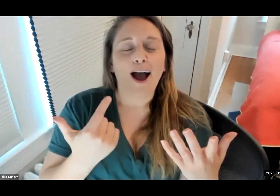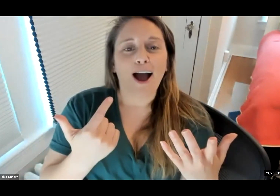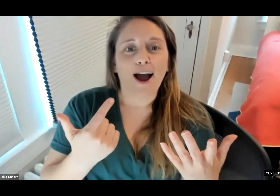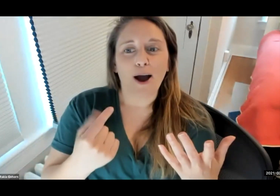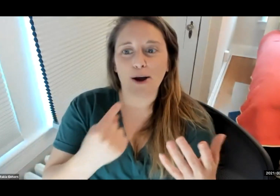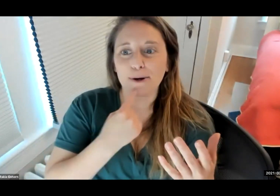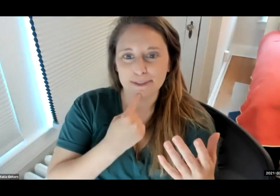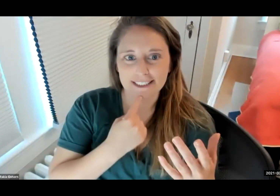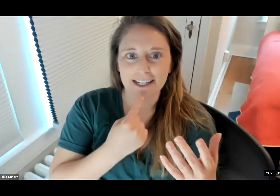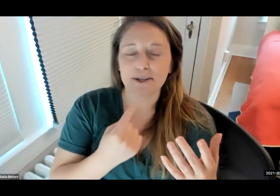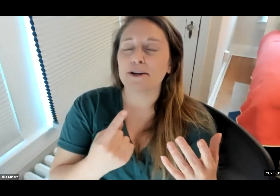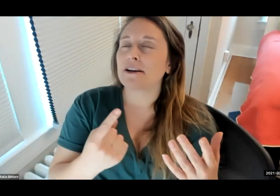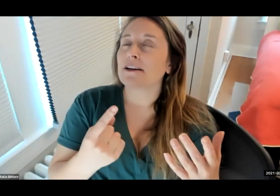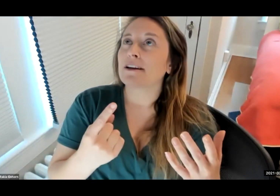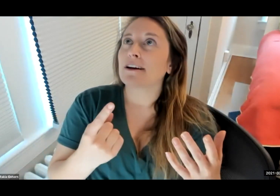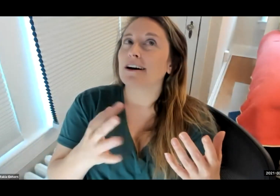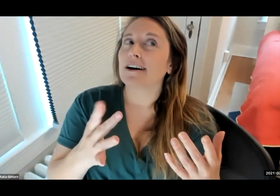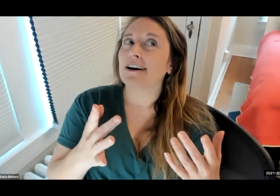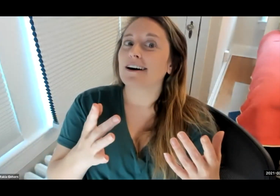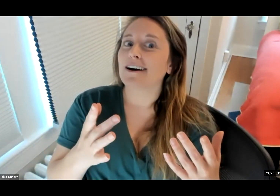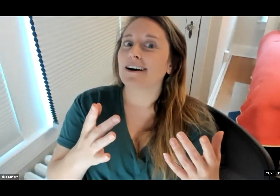All right, well, anyway,